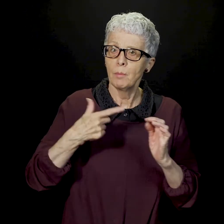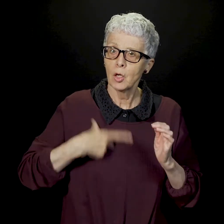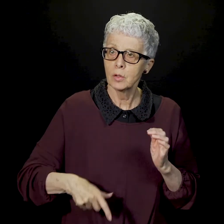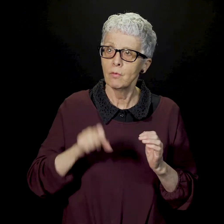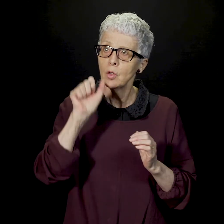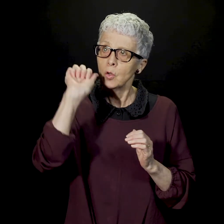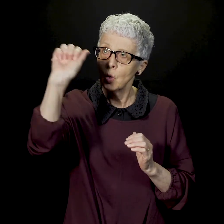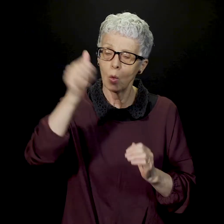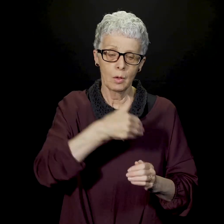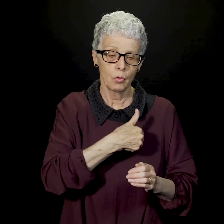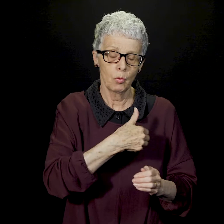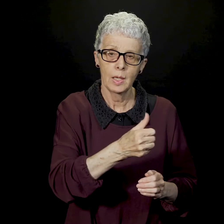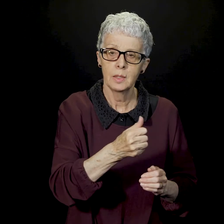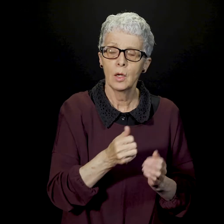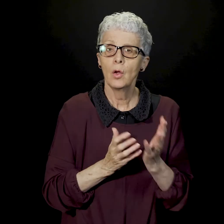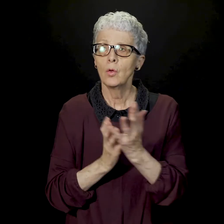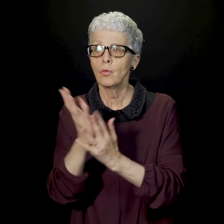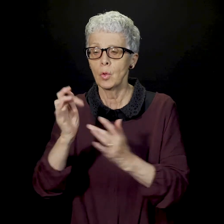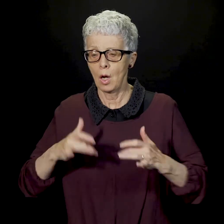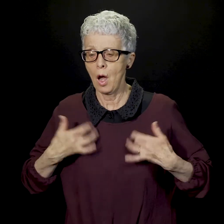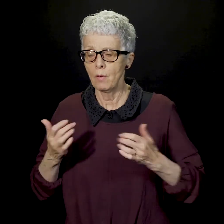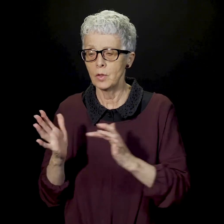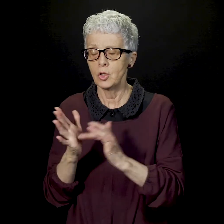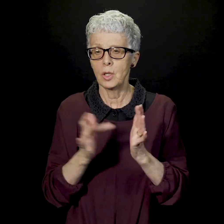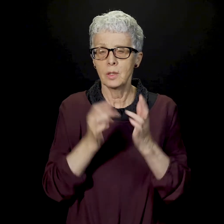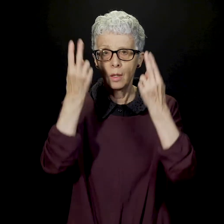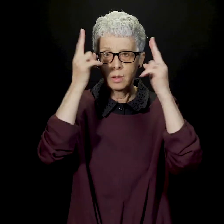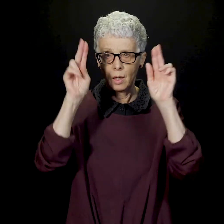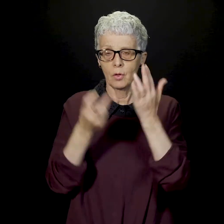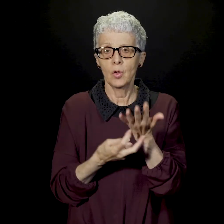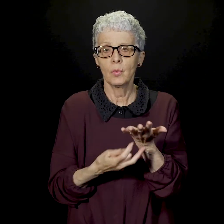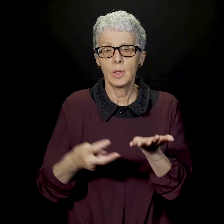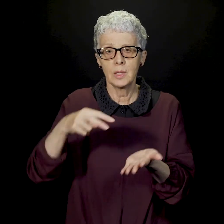all because of your decision, that through your life, Jesus, your death and your resurrection.